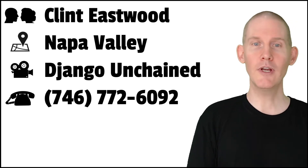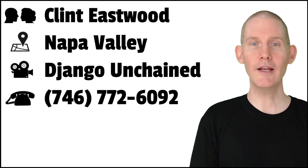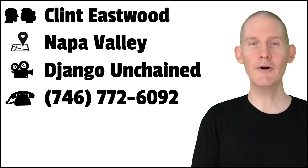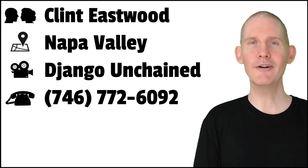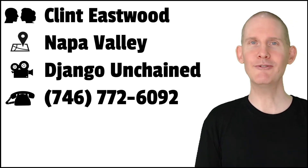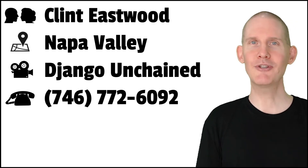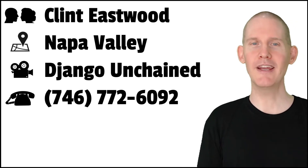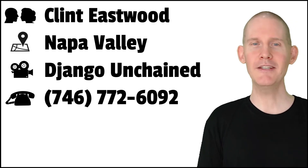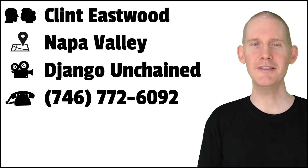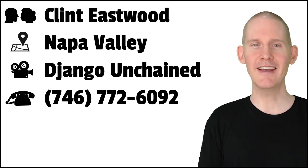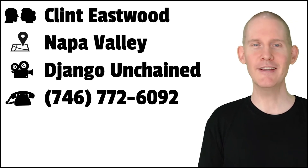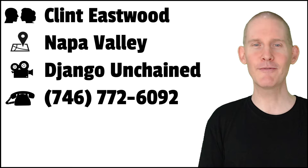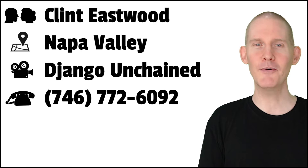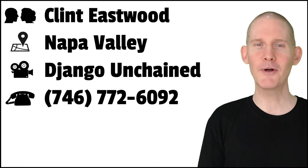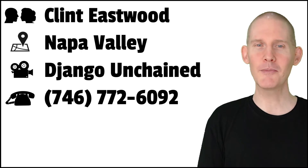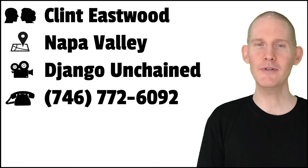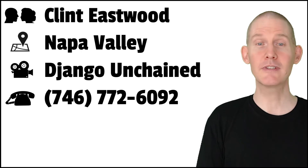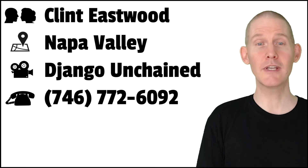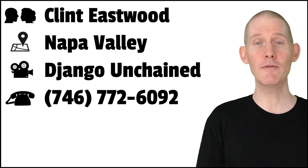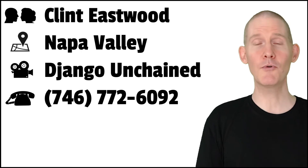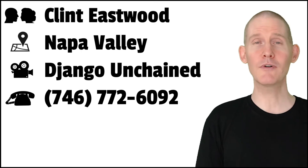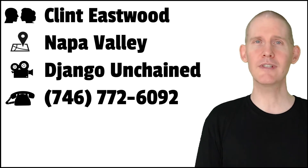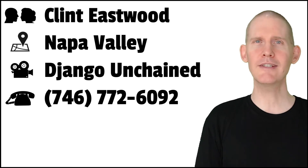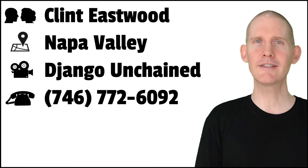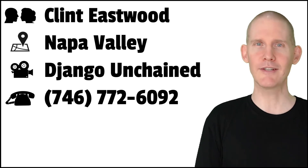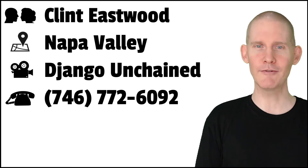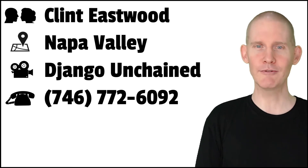Django Unchained. And the phone number,